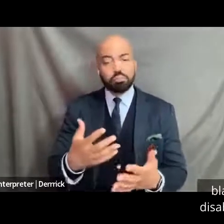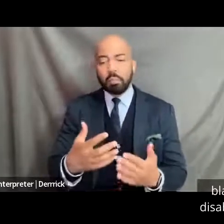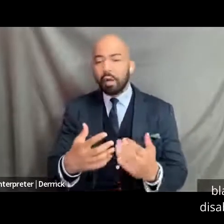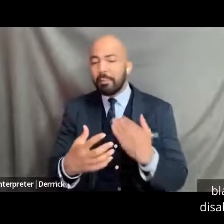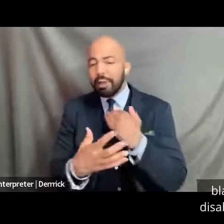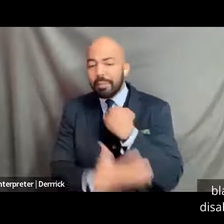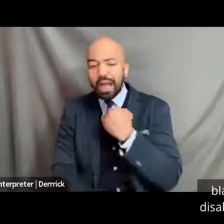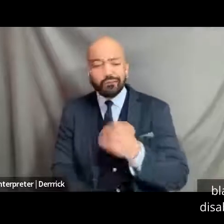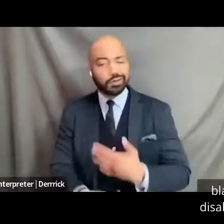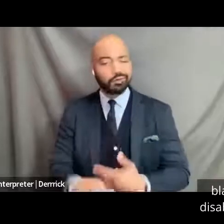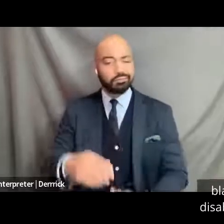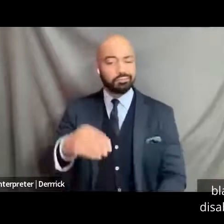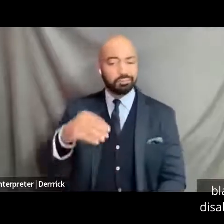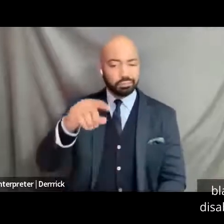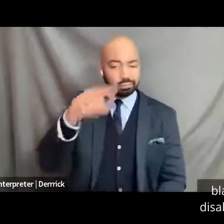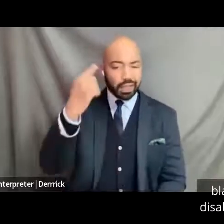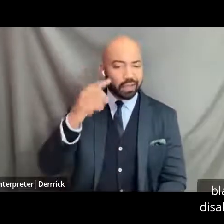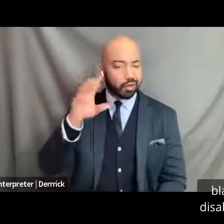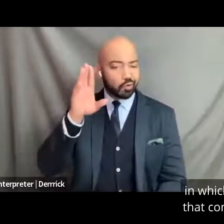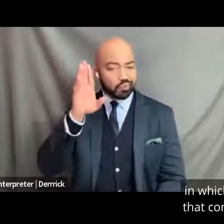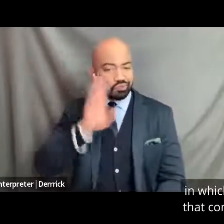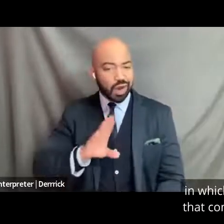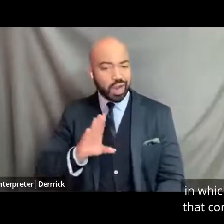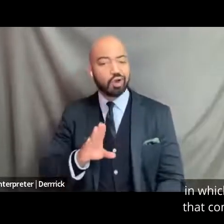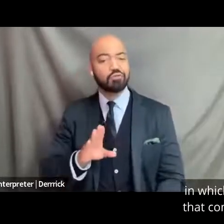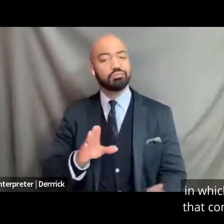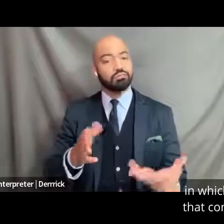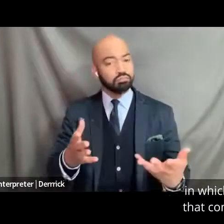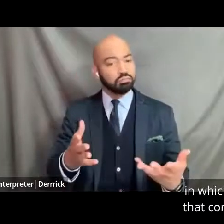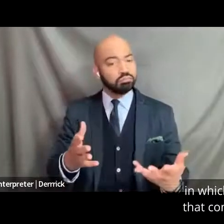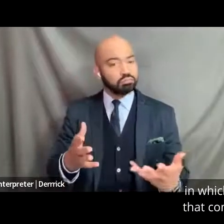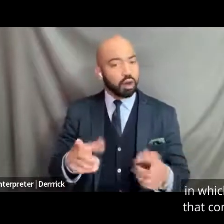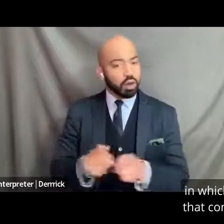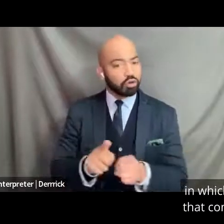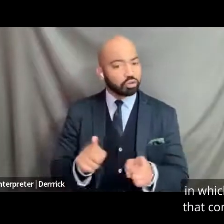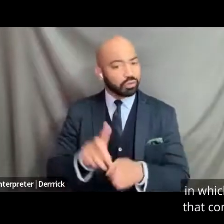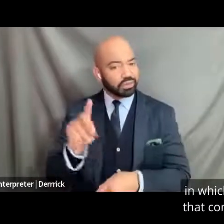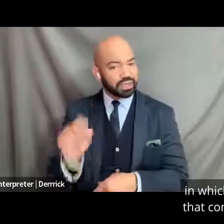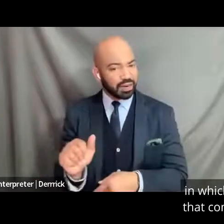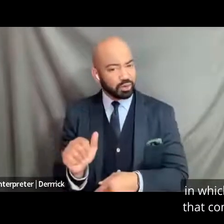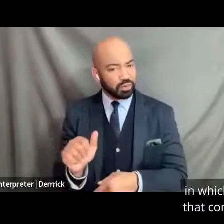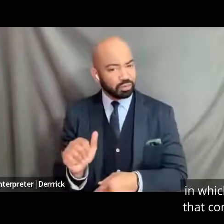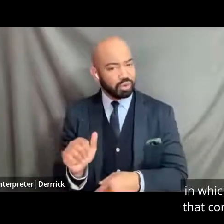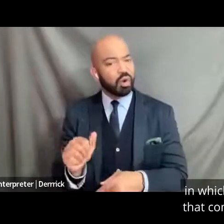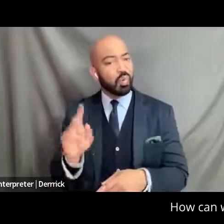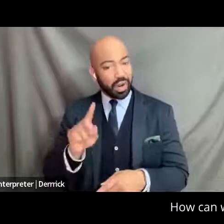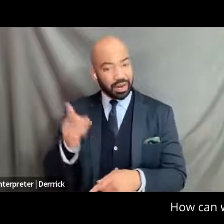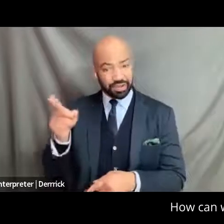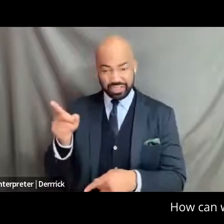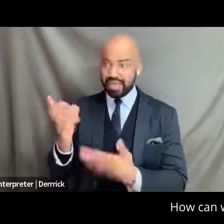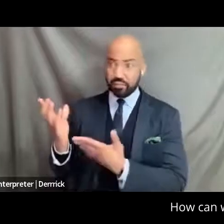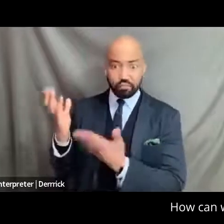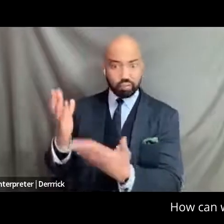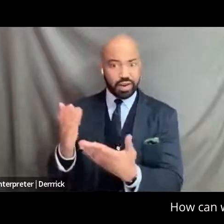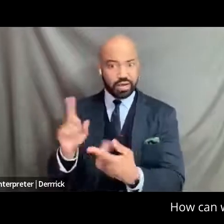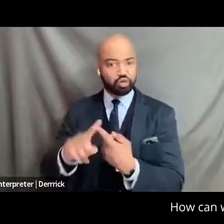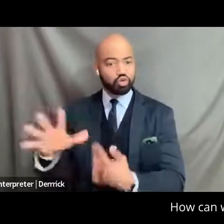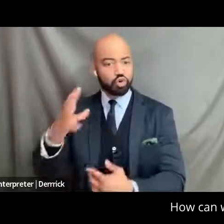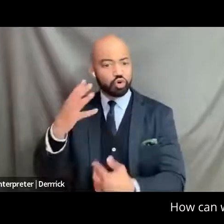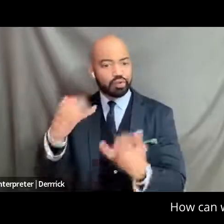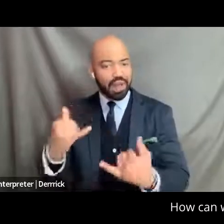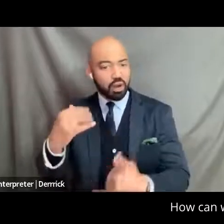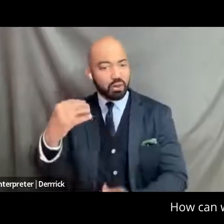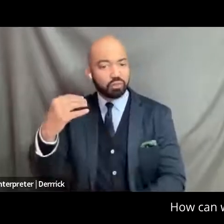and disabled bring to the way in which she approaches cases to come to her on the bench how can we be